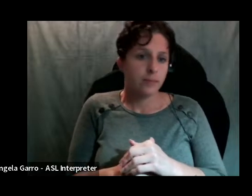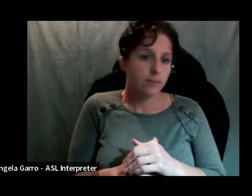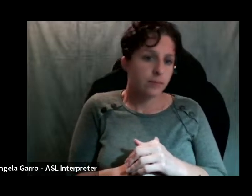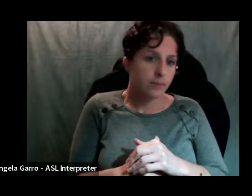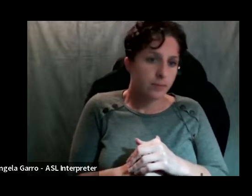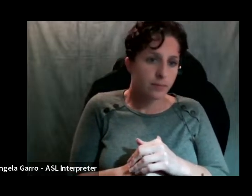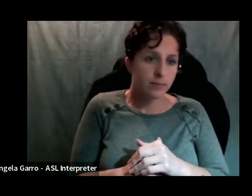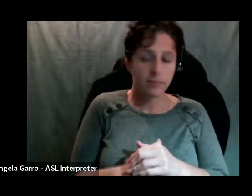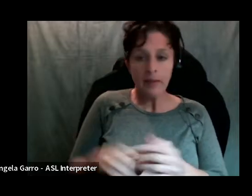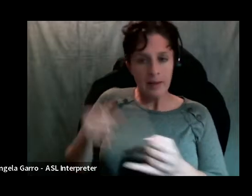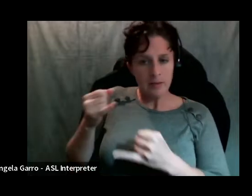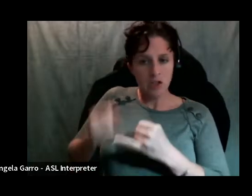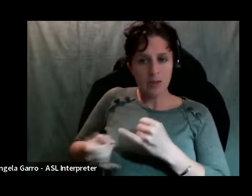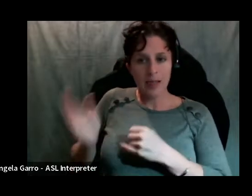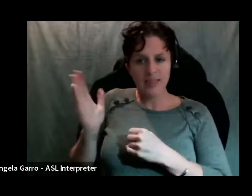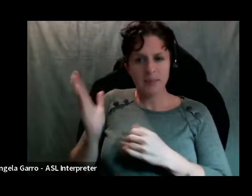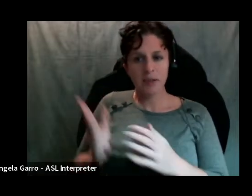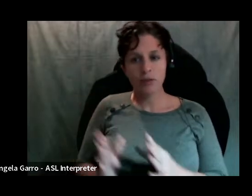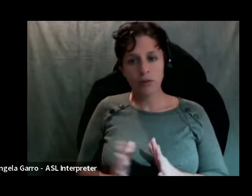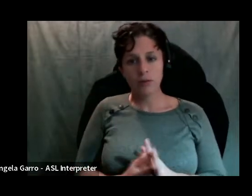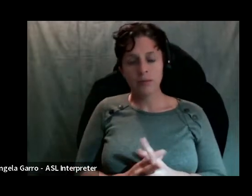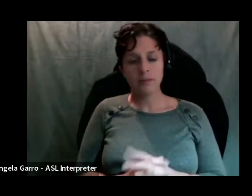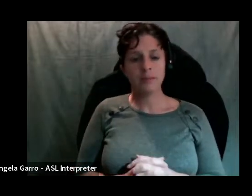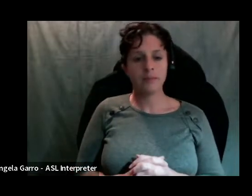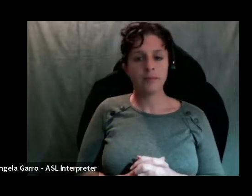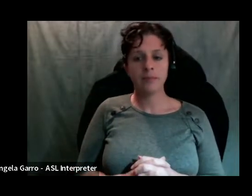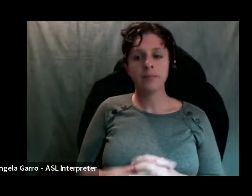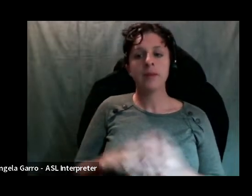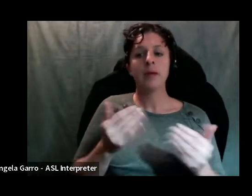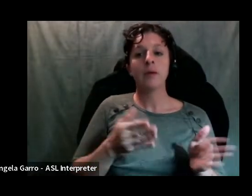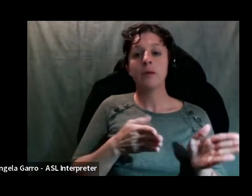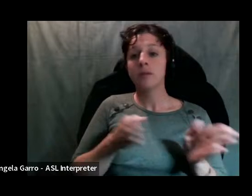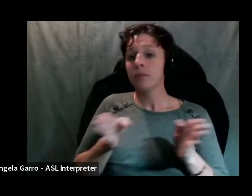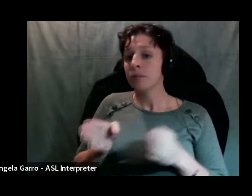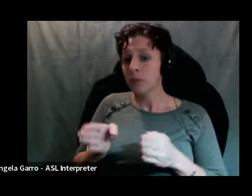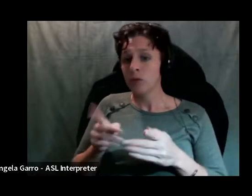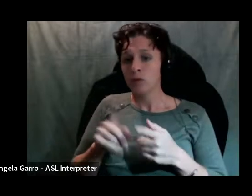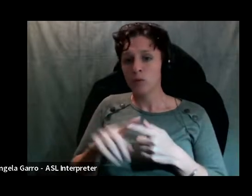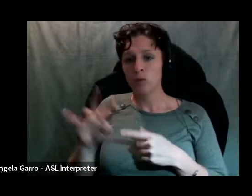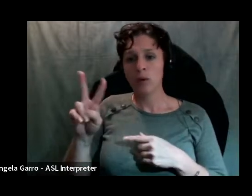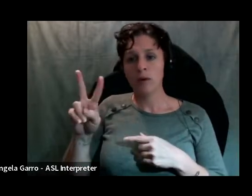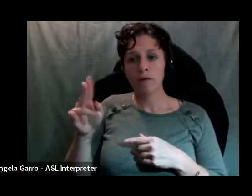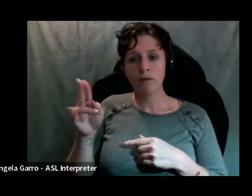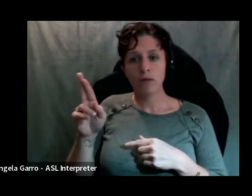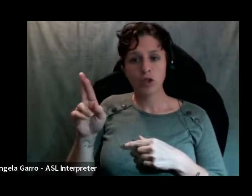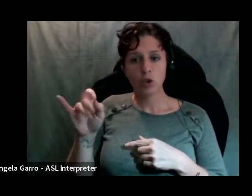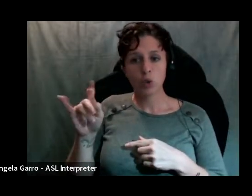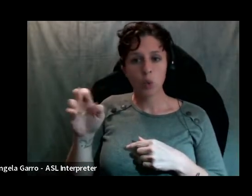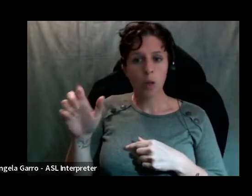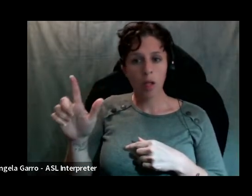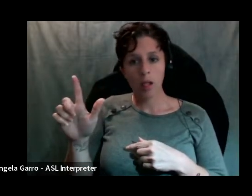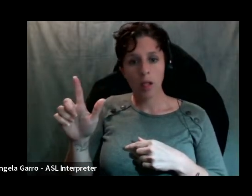That was the last speaker. Mhm. Okay, we'll move on to virtual comments.